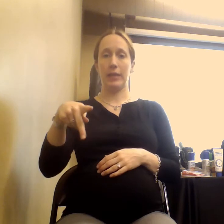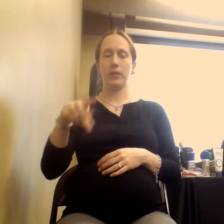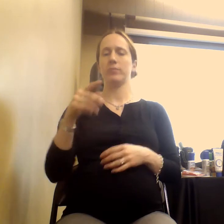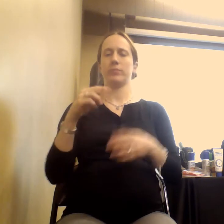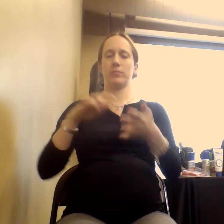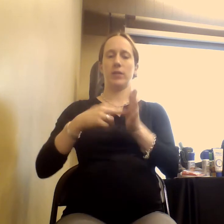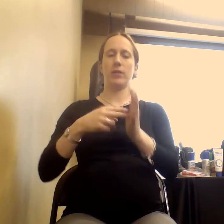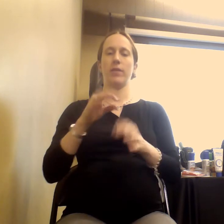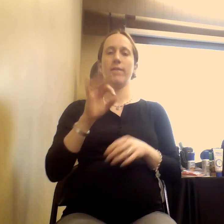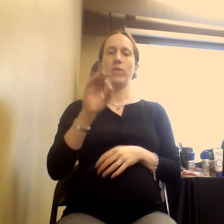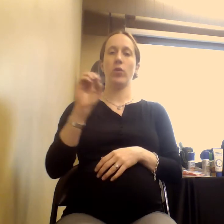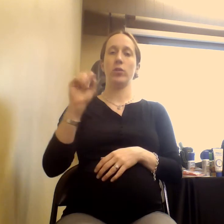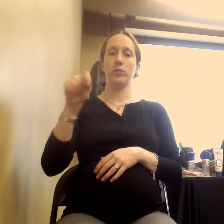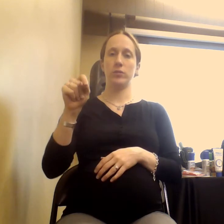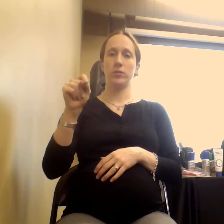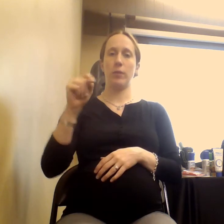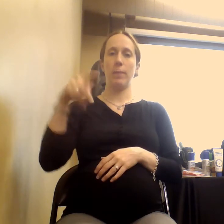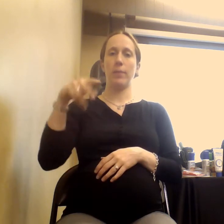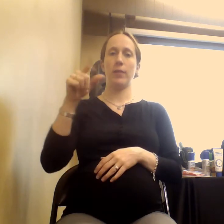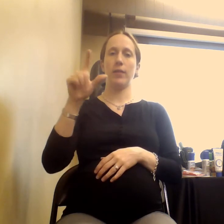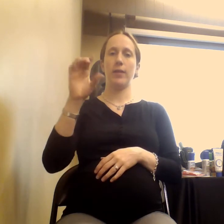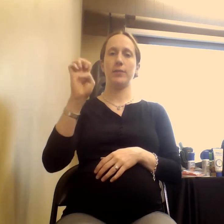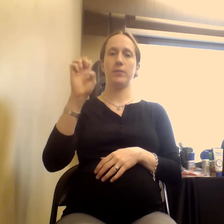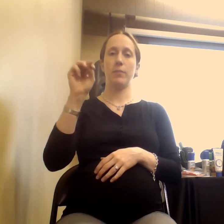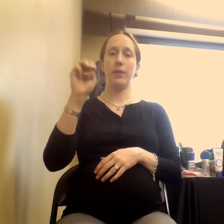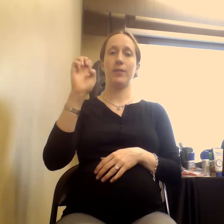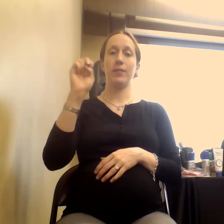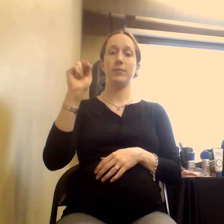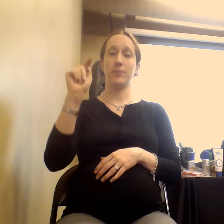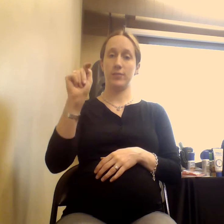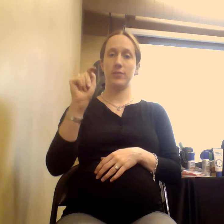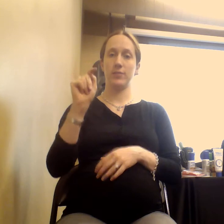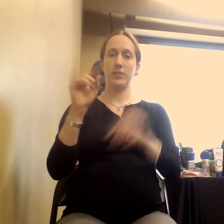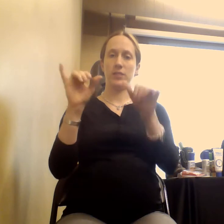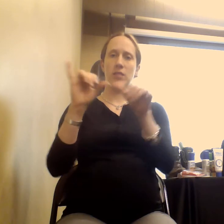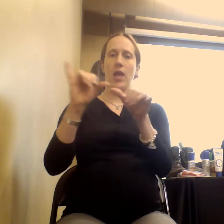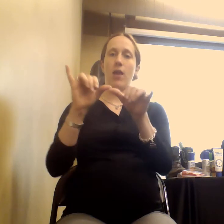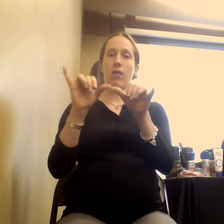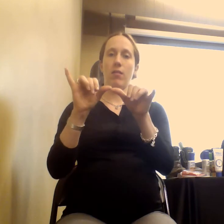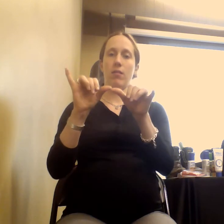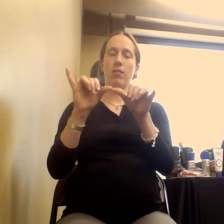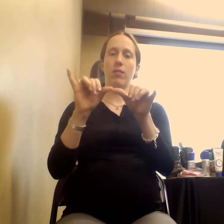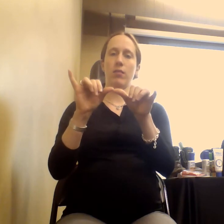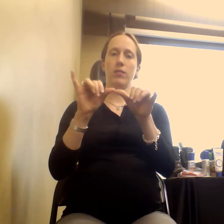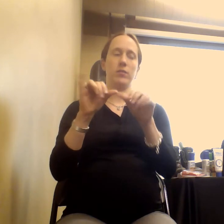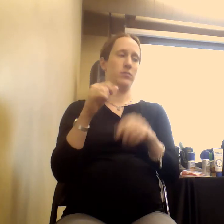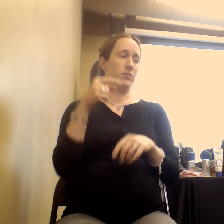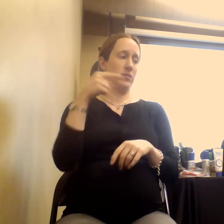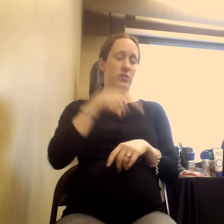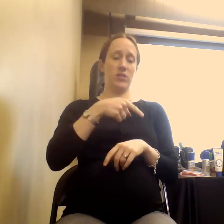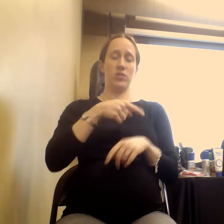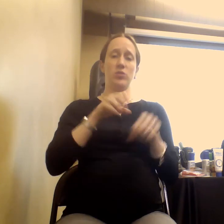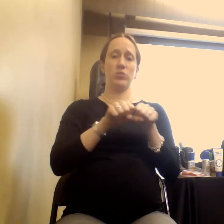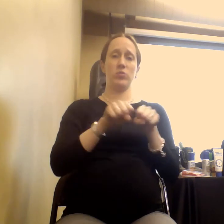means is if we go walking around Ladybird Lake, we can walk around, look at birds, talk to you, and I don't have to worry about where my next step is landing,